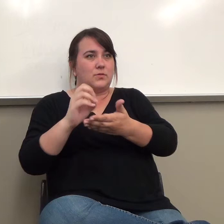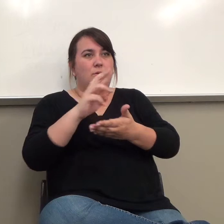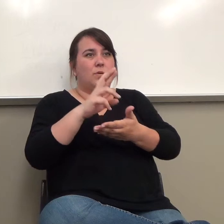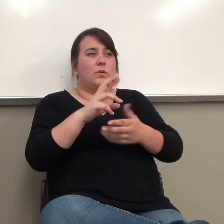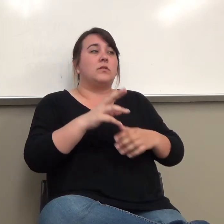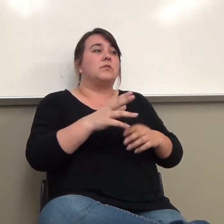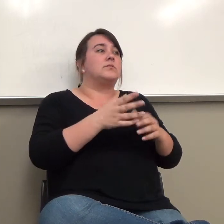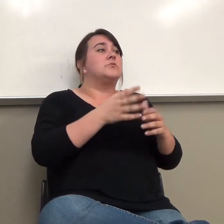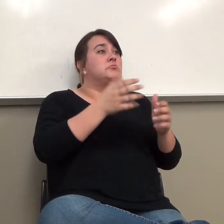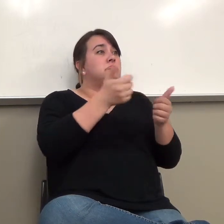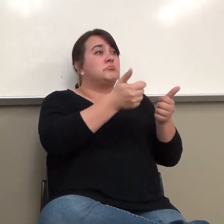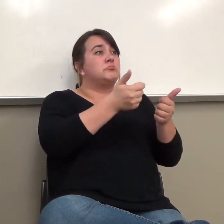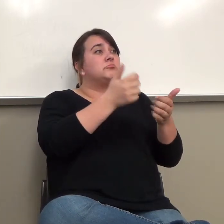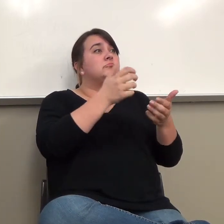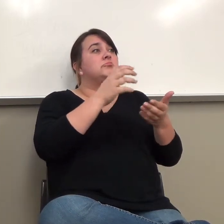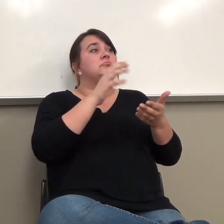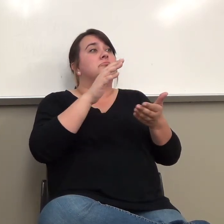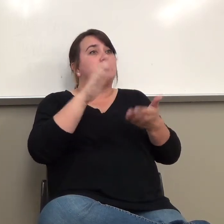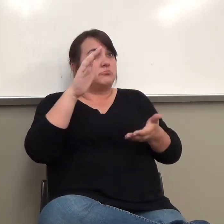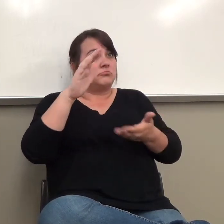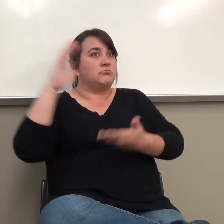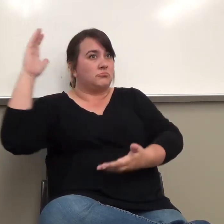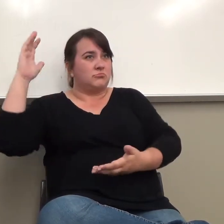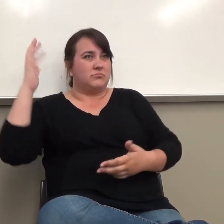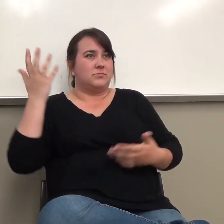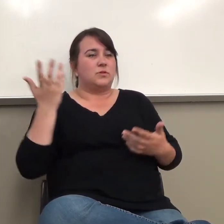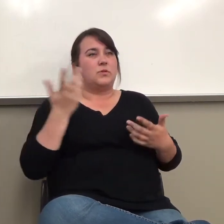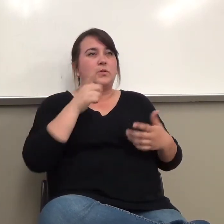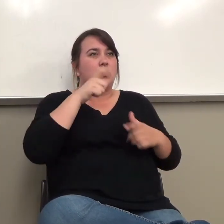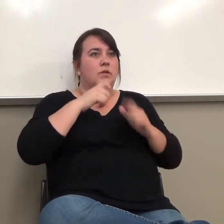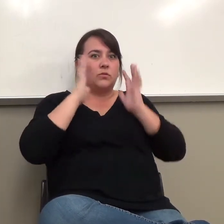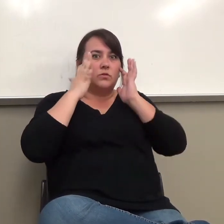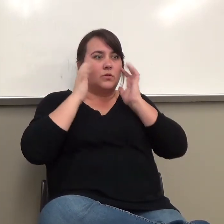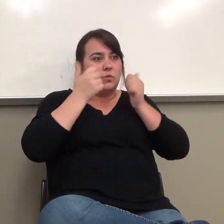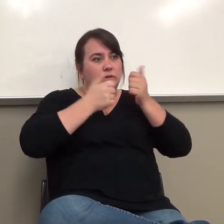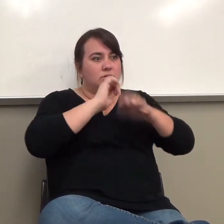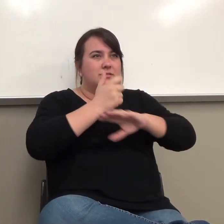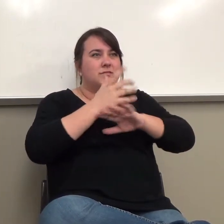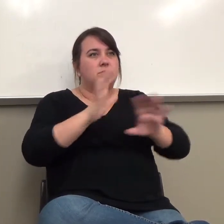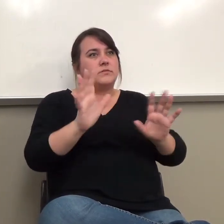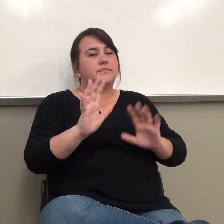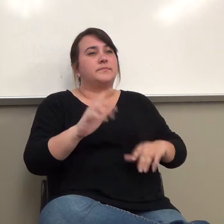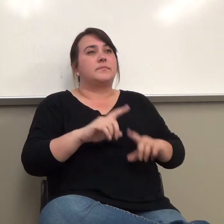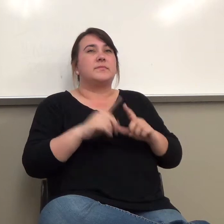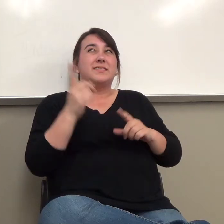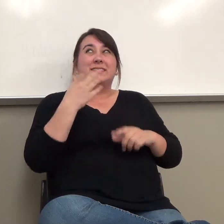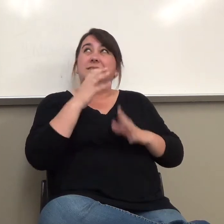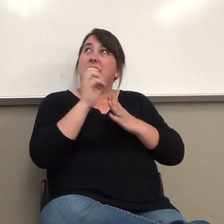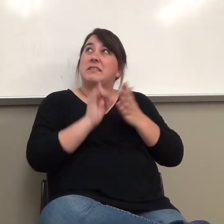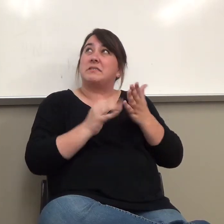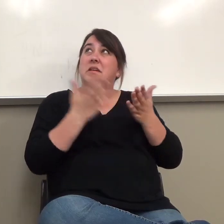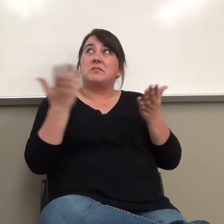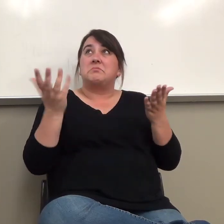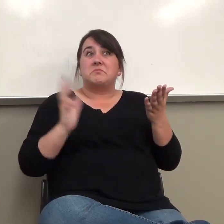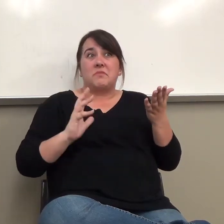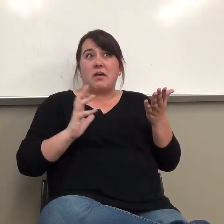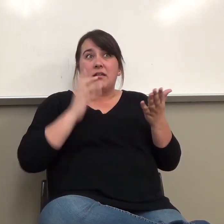whole lot of time thinking about it. This essay probably would have been just as good if she had just